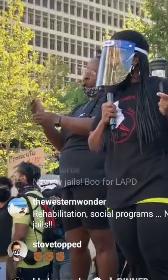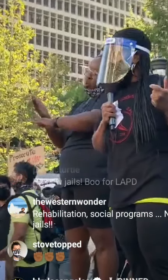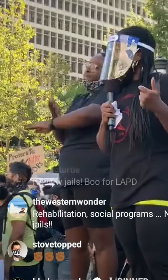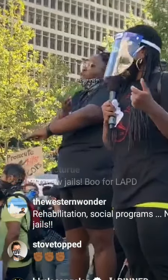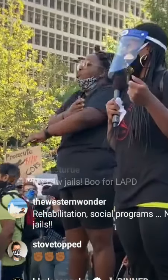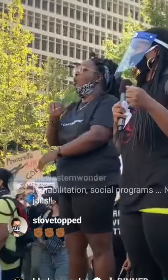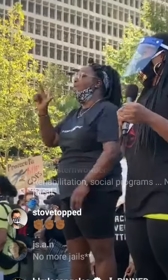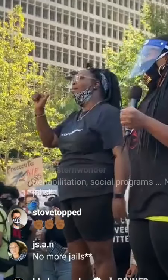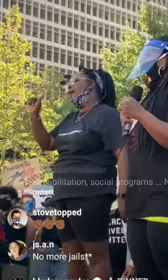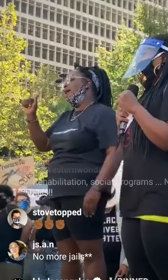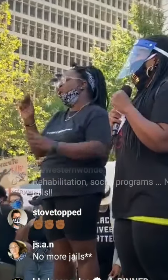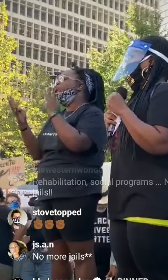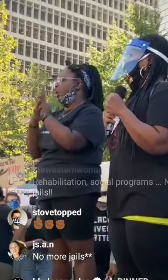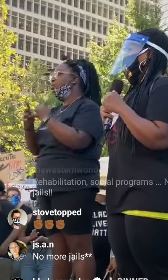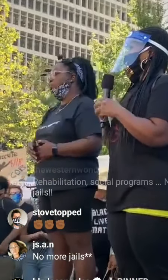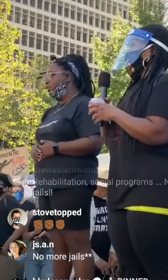Jails.